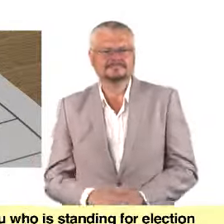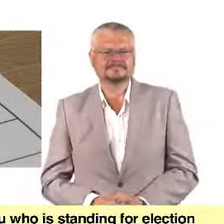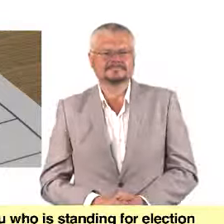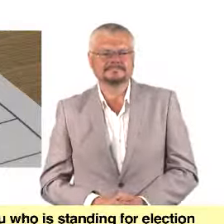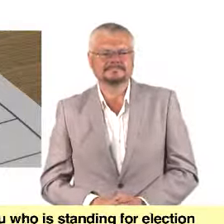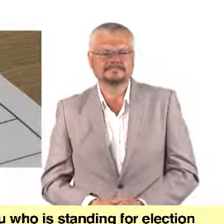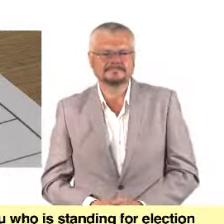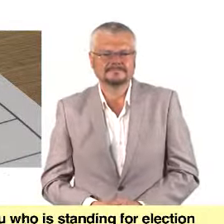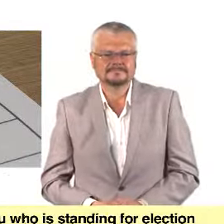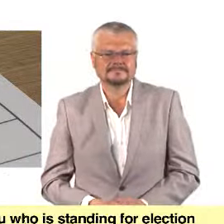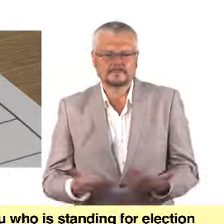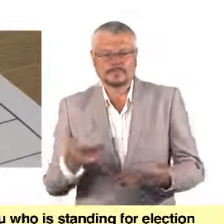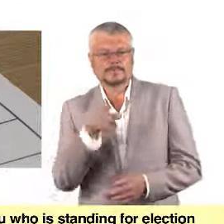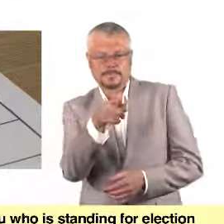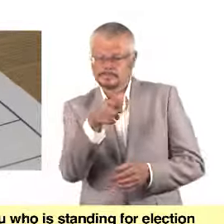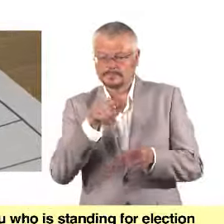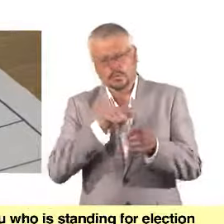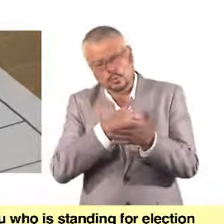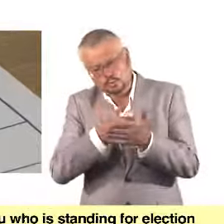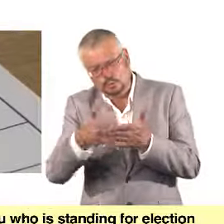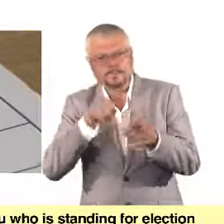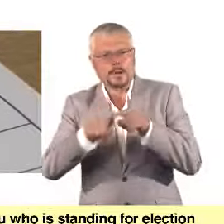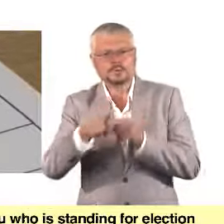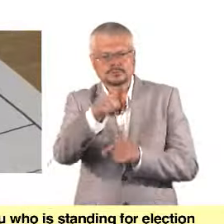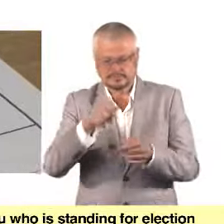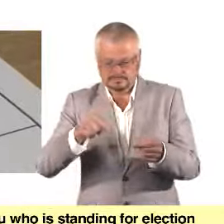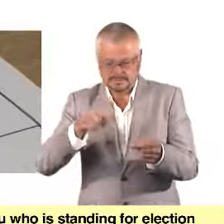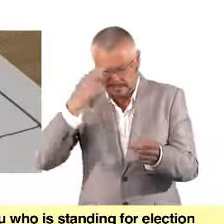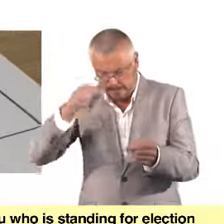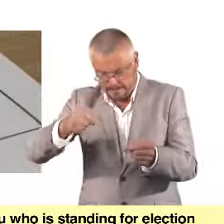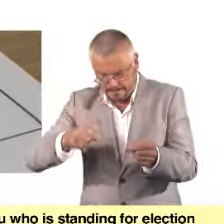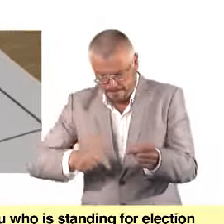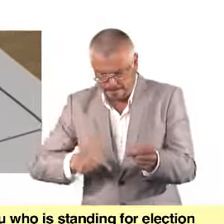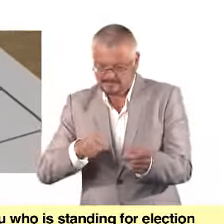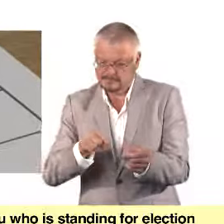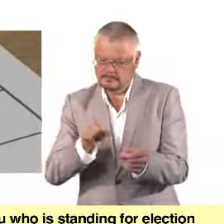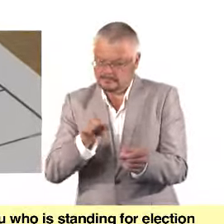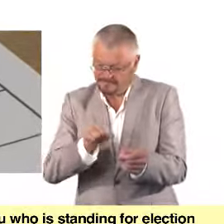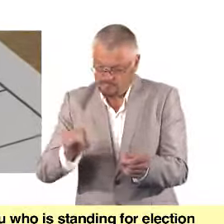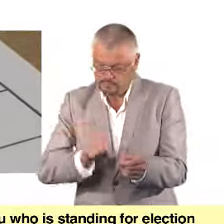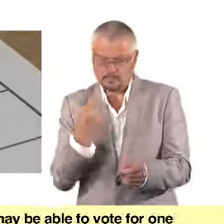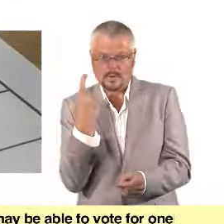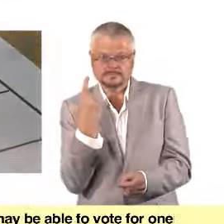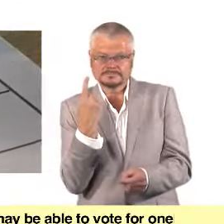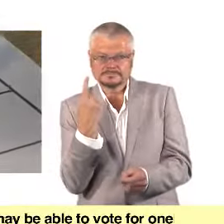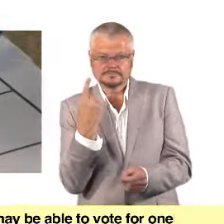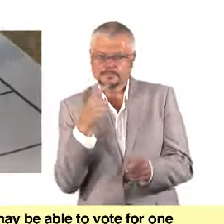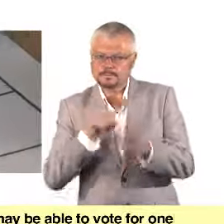The ballot paper will tell you who is standing for election and how many candidates you can vote for. In some elections,